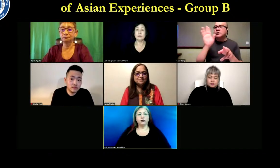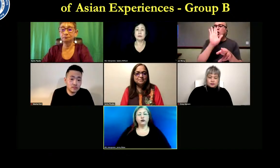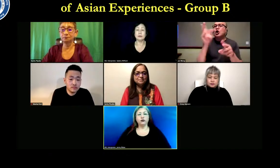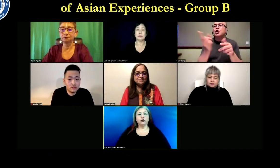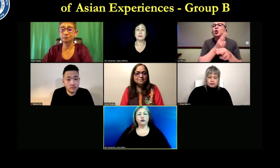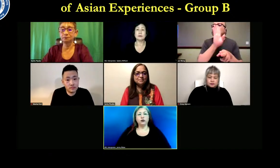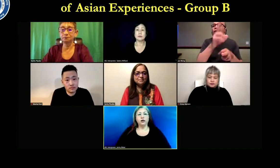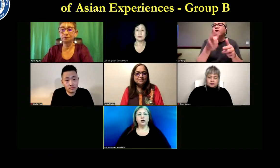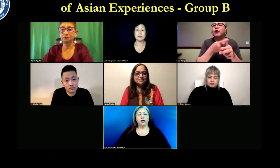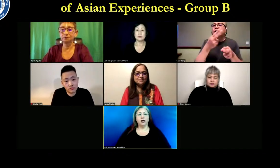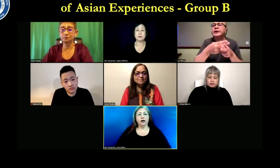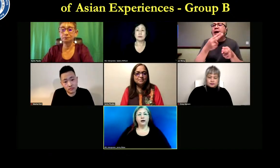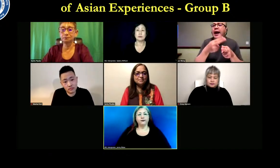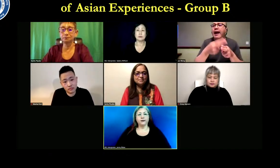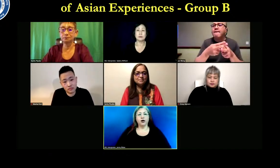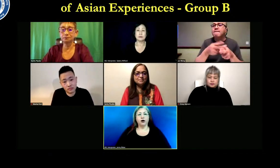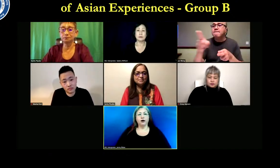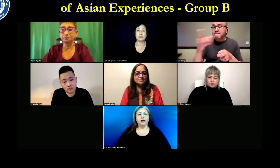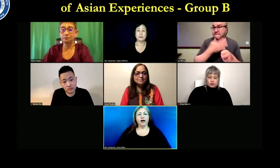students who